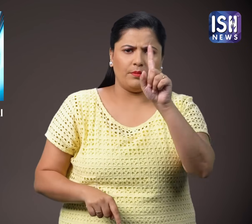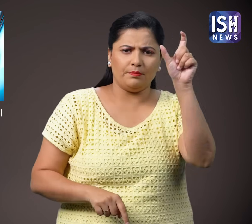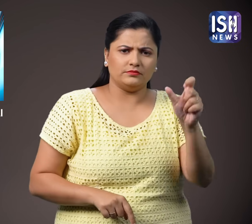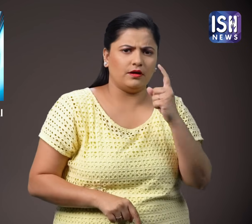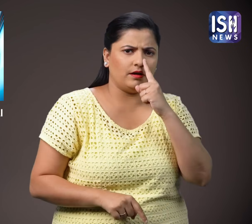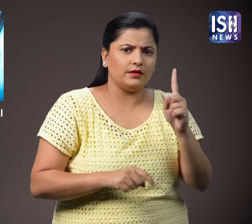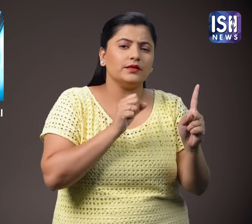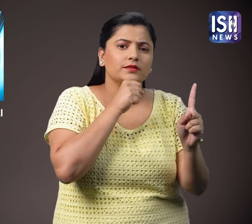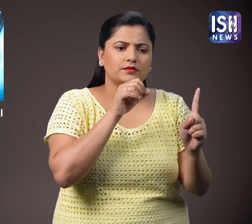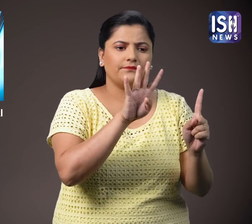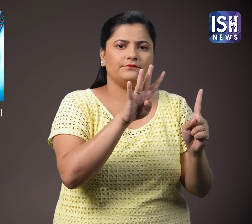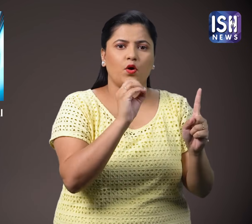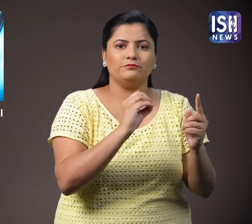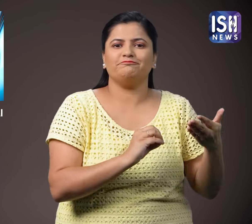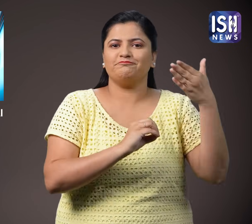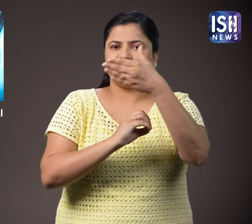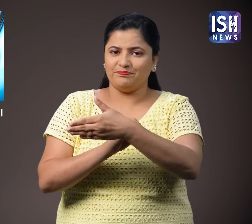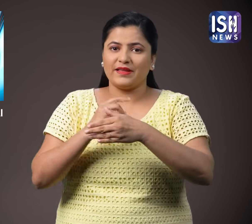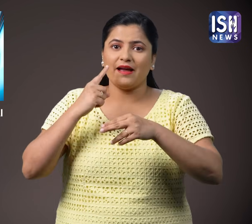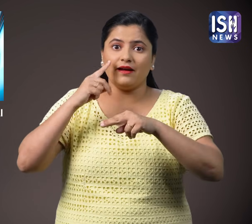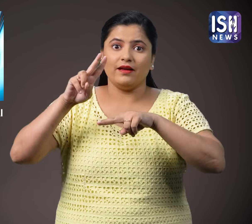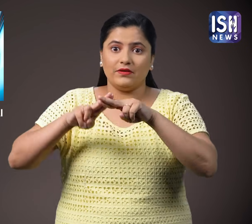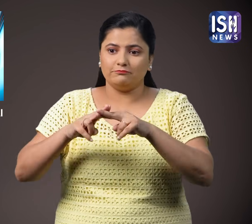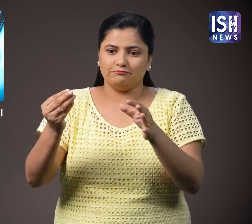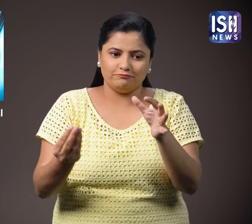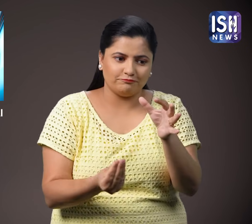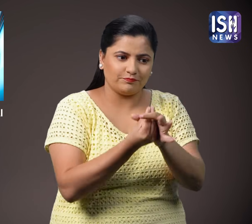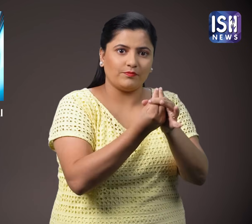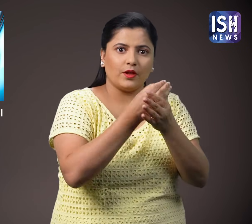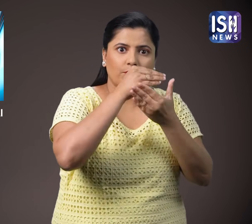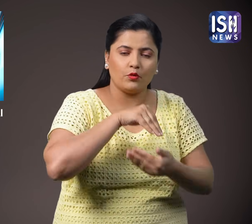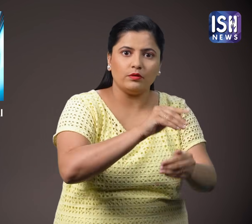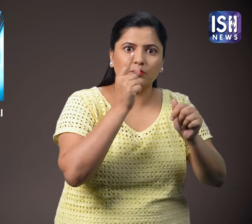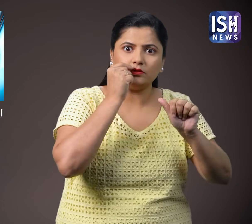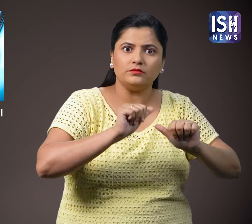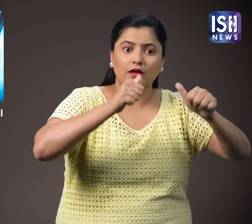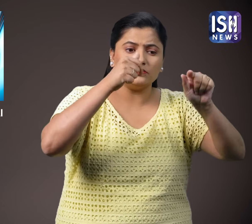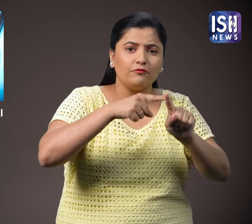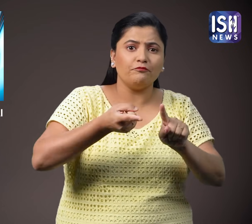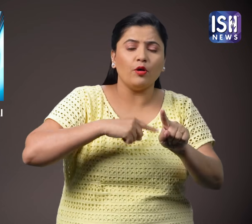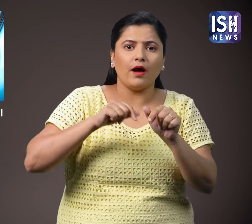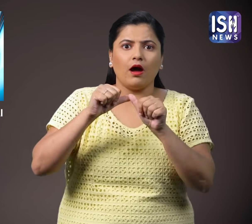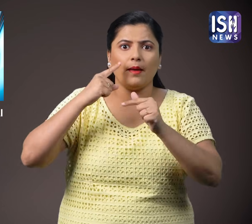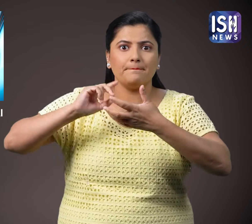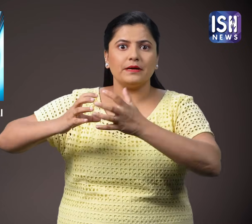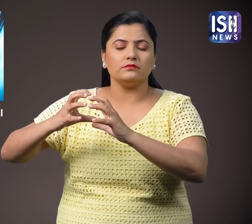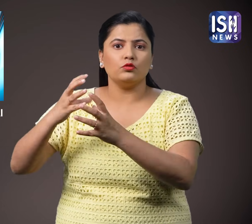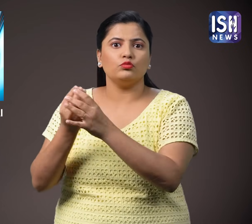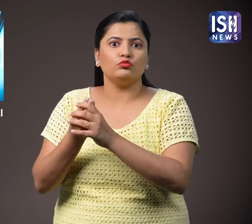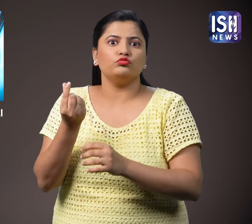a woman aged 40 years old successfully gave birth to a baby boy via IVF aired by an AI